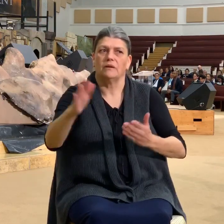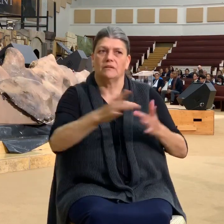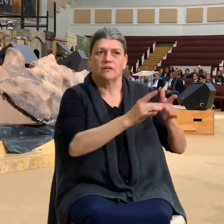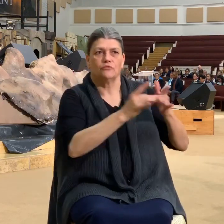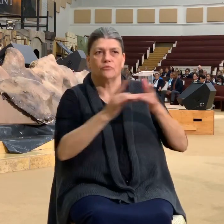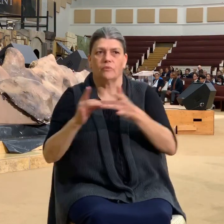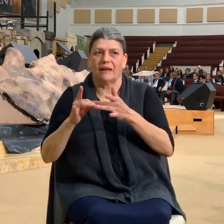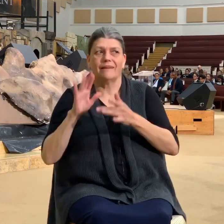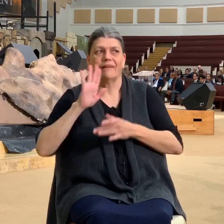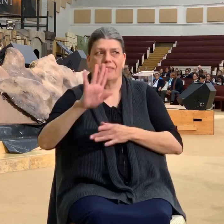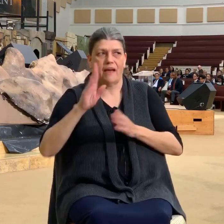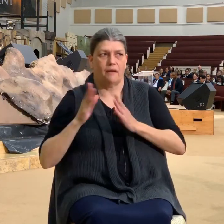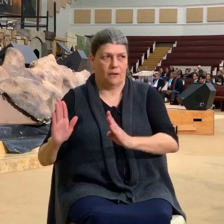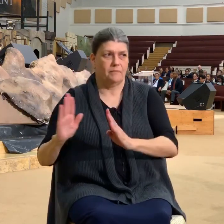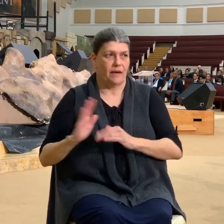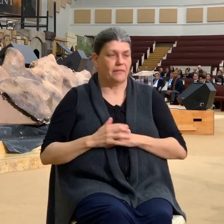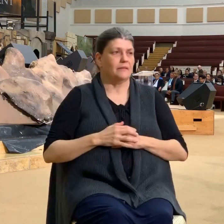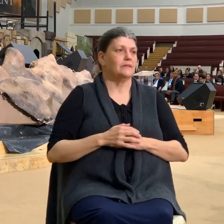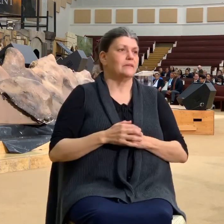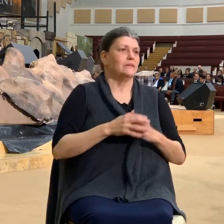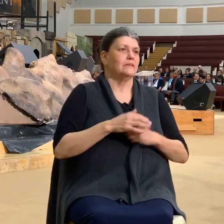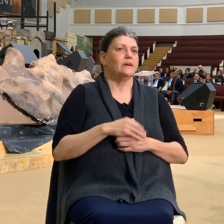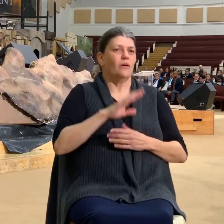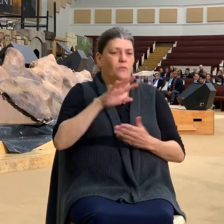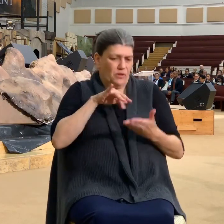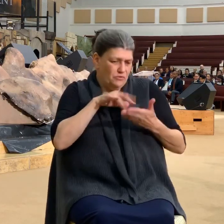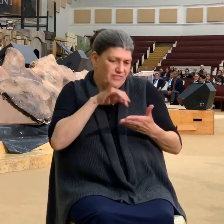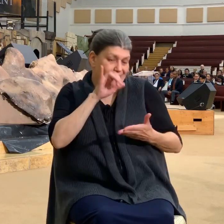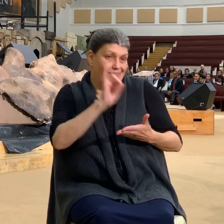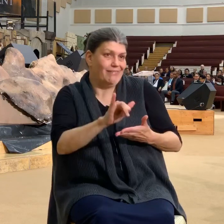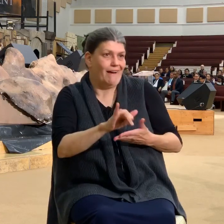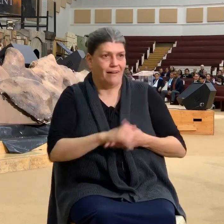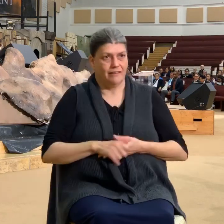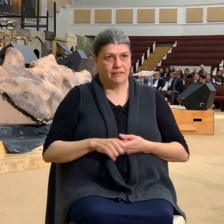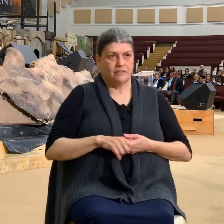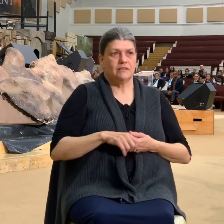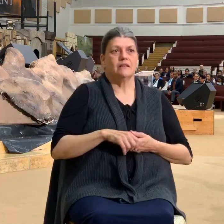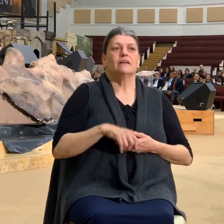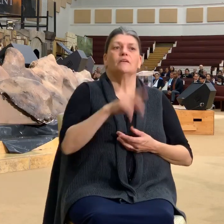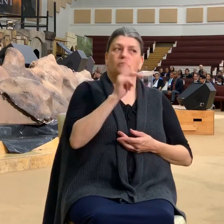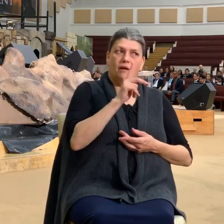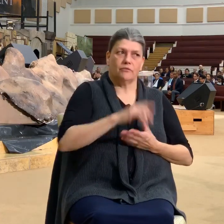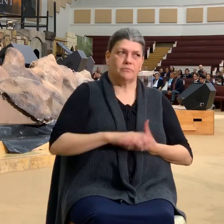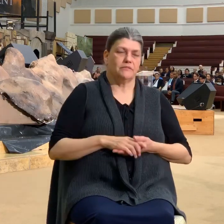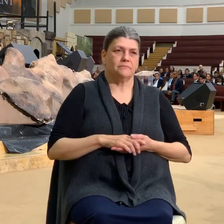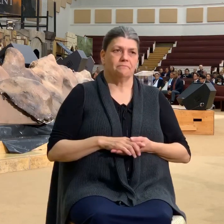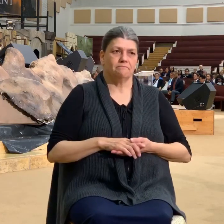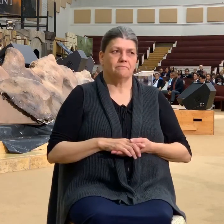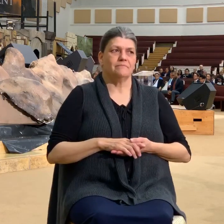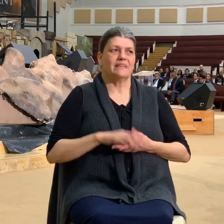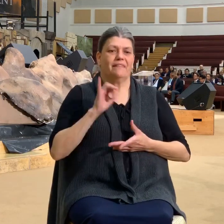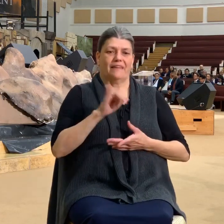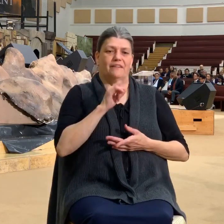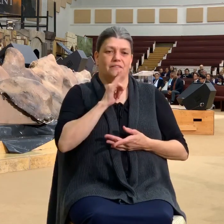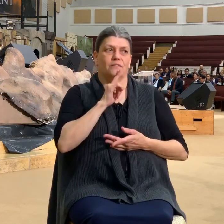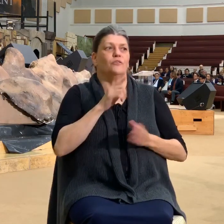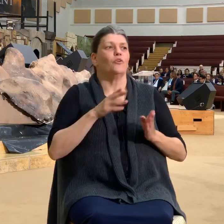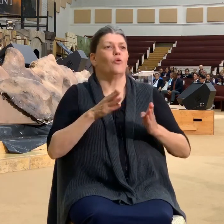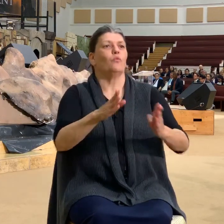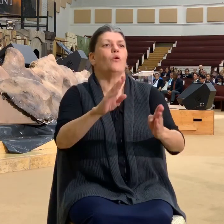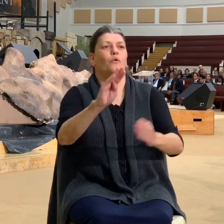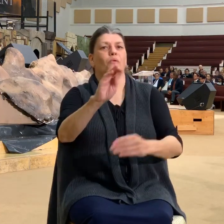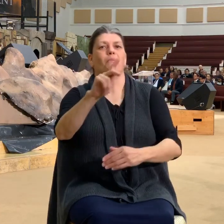thy life." When you study that, you will find that that is the roadmap to discovering the will of God.